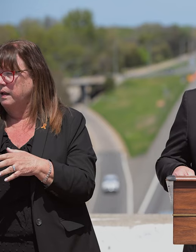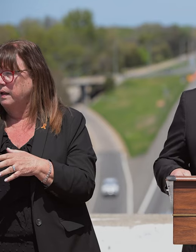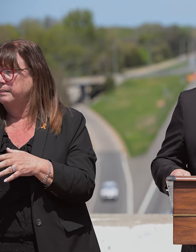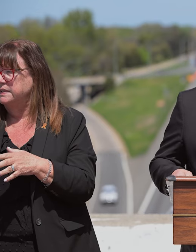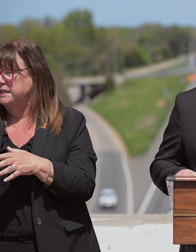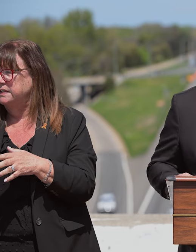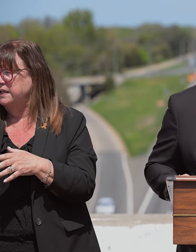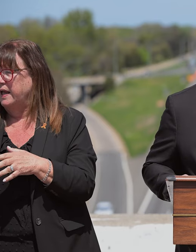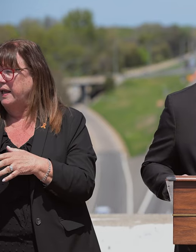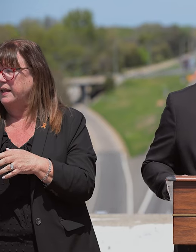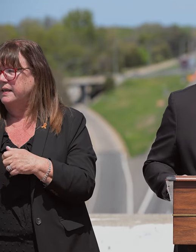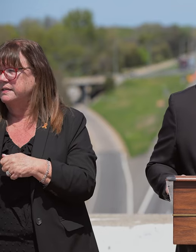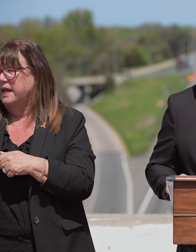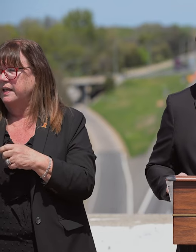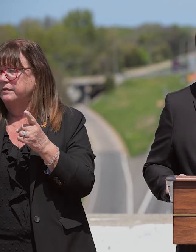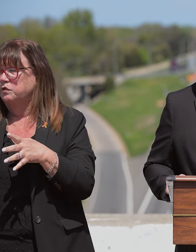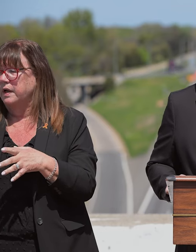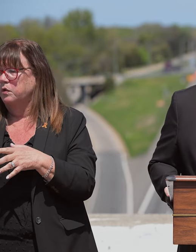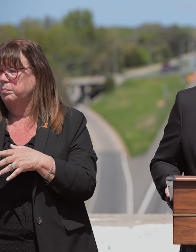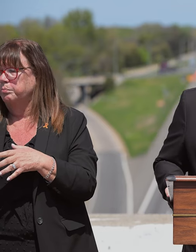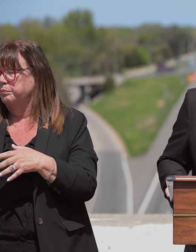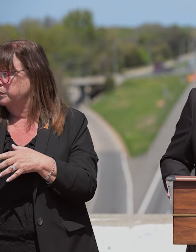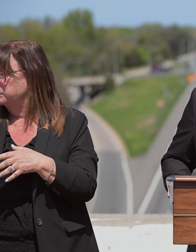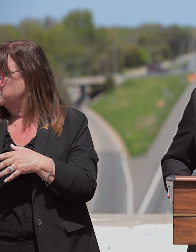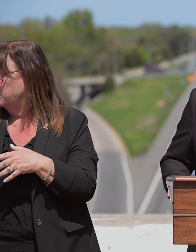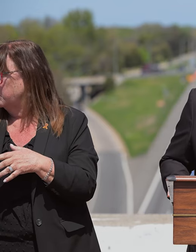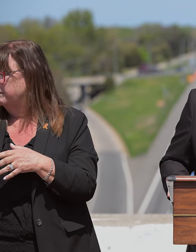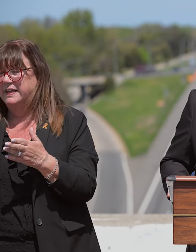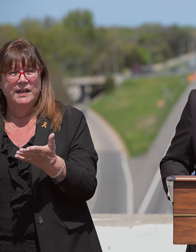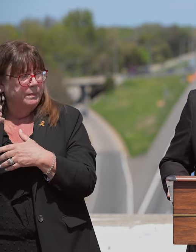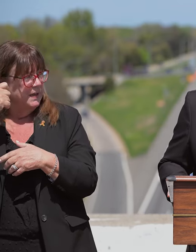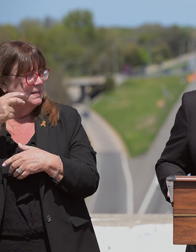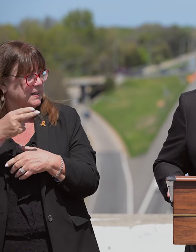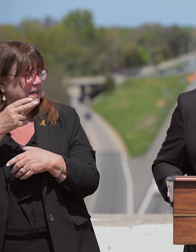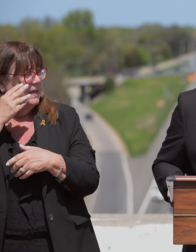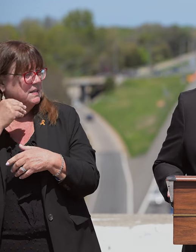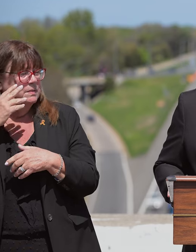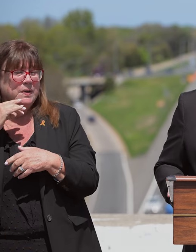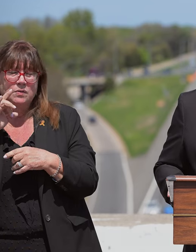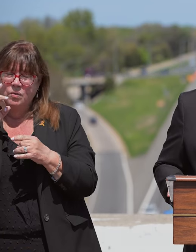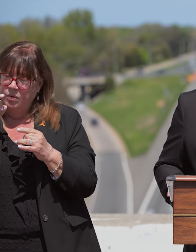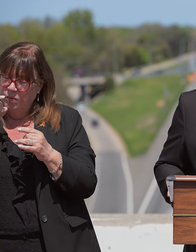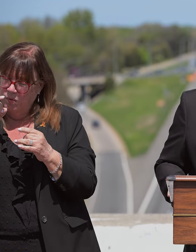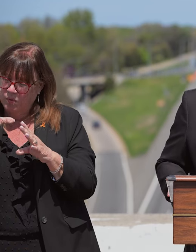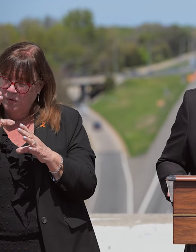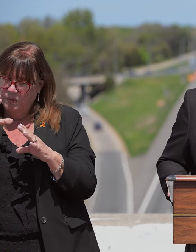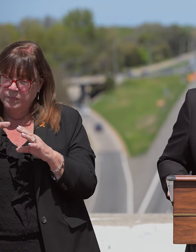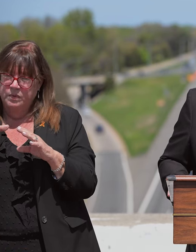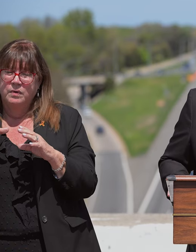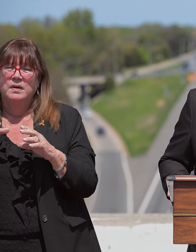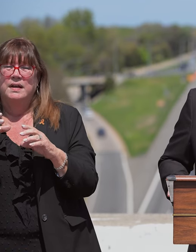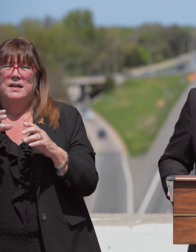Executive Director, Bruce Gardner. Bruce is here because he too experienced an unspeakable tragedy on the morning of